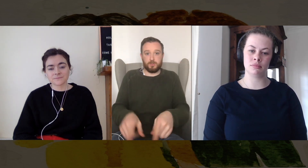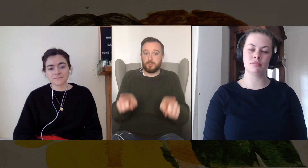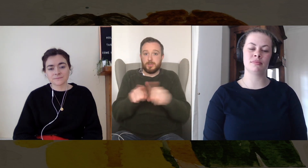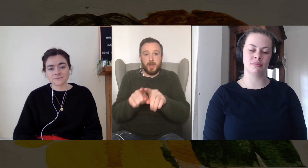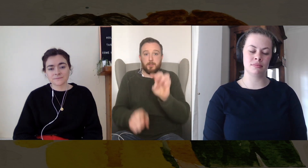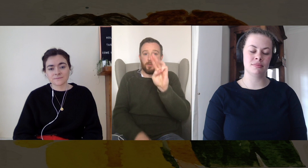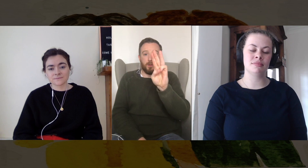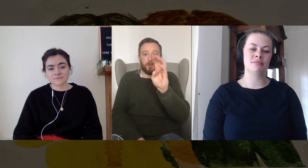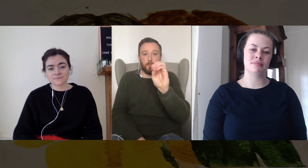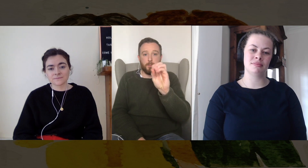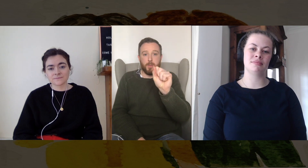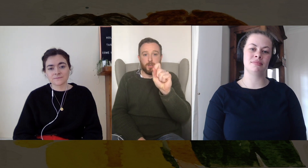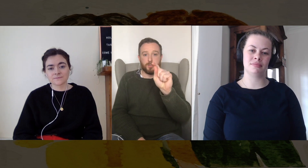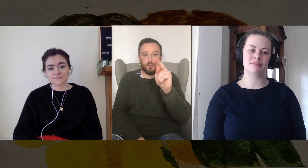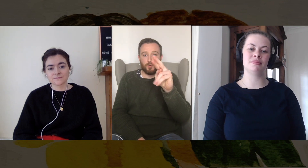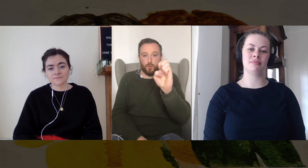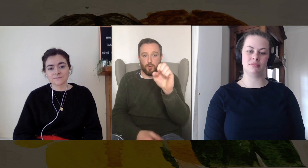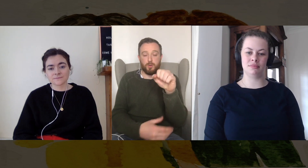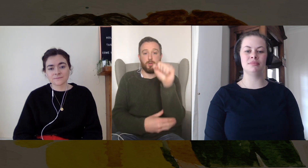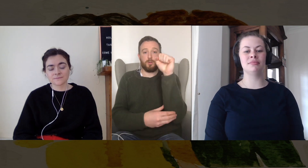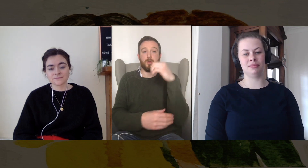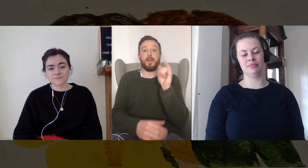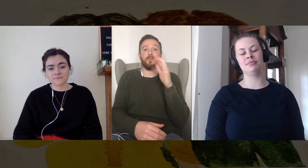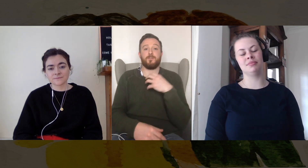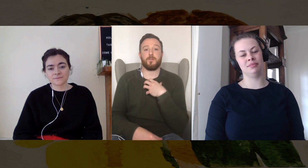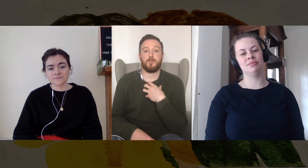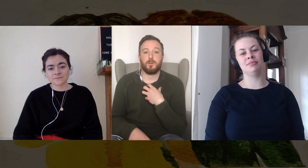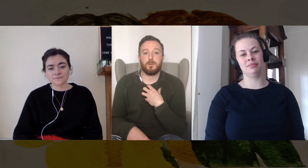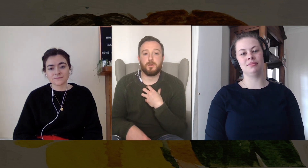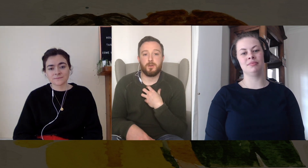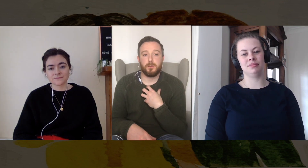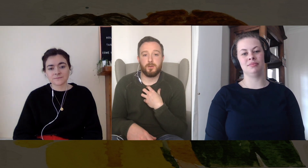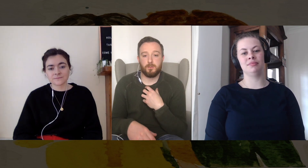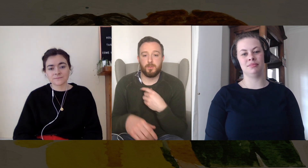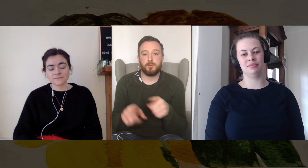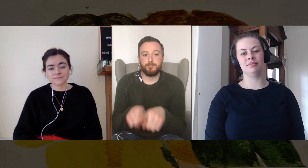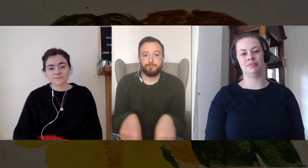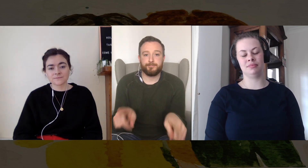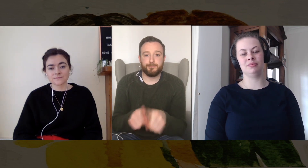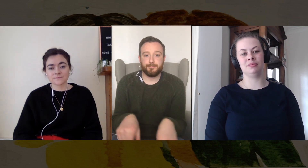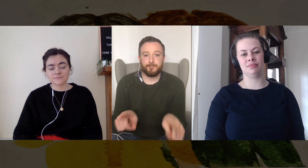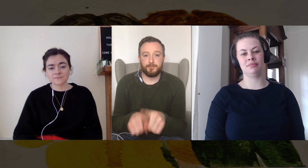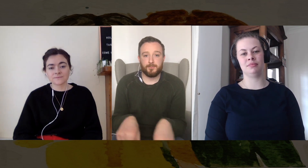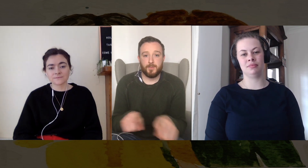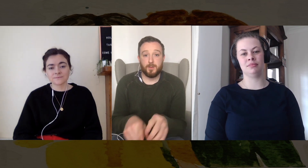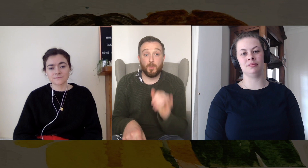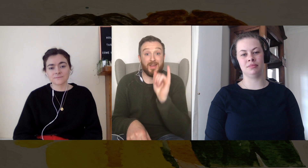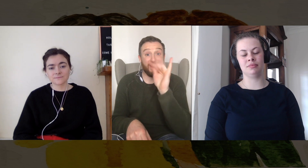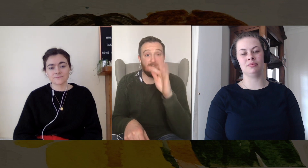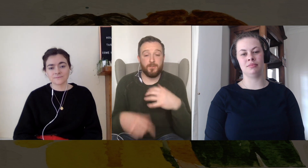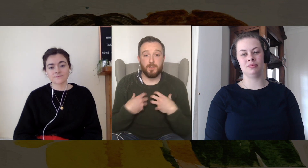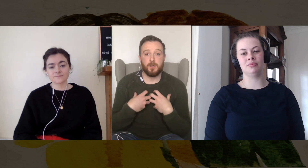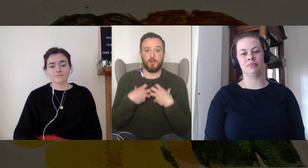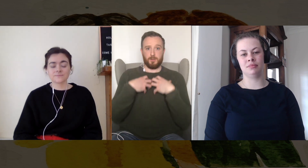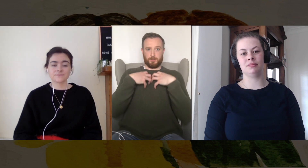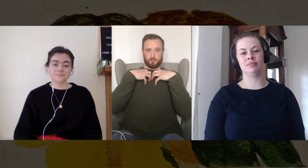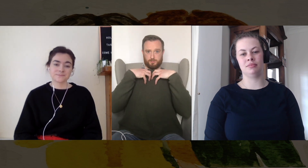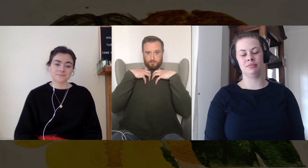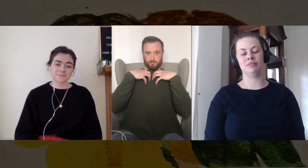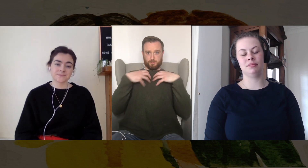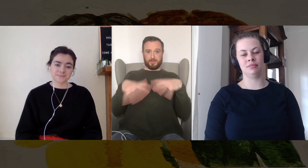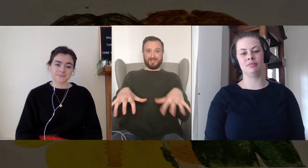moving right. Here's an arm lifting up, here's an arm lifting down. And if your body knows both ends of the spectrum, will always pick its own center